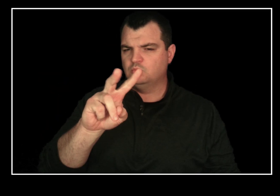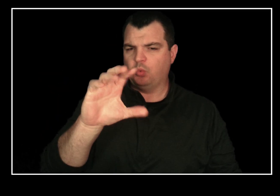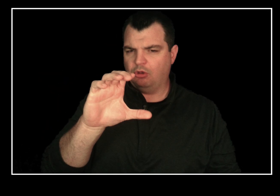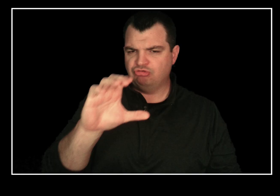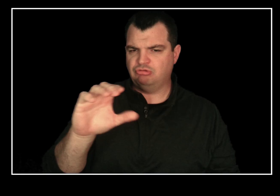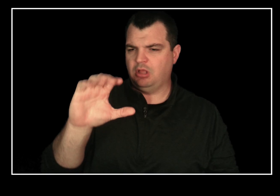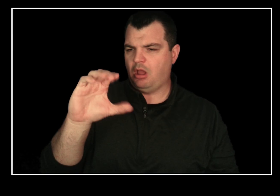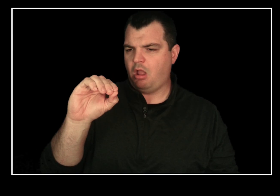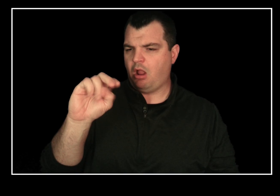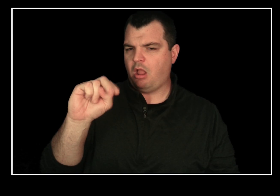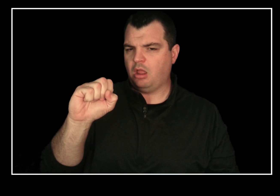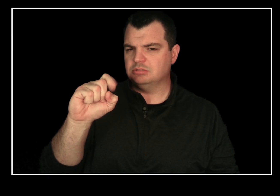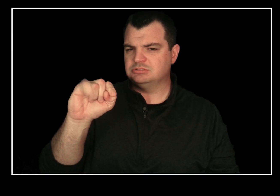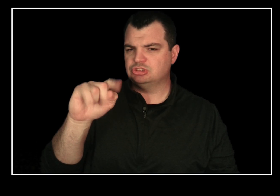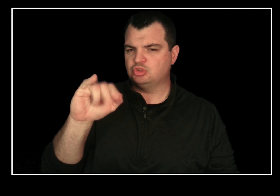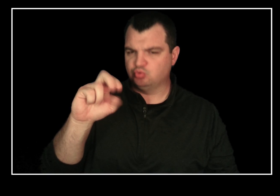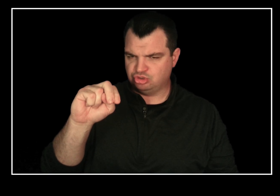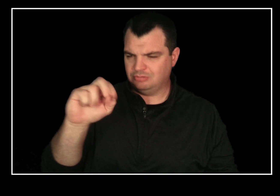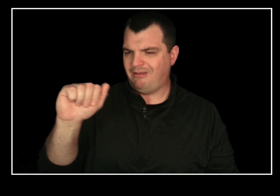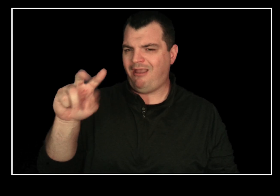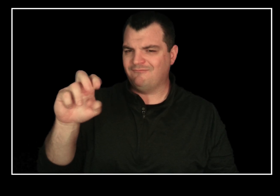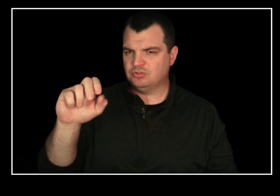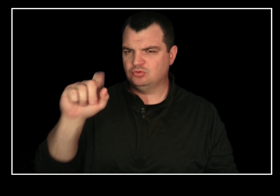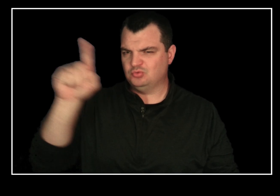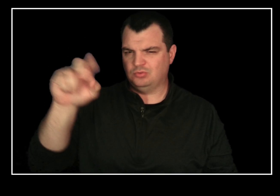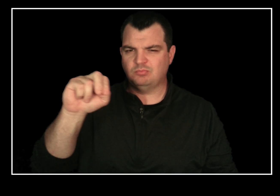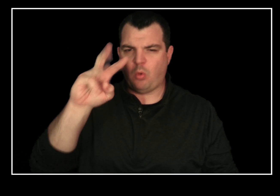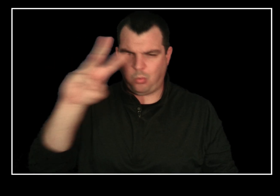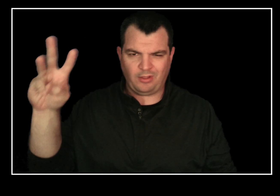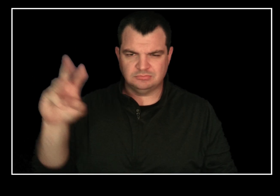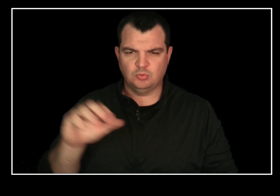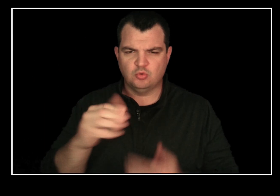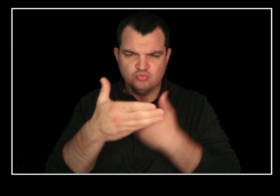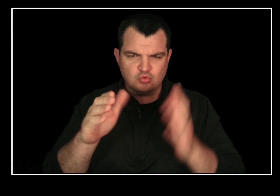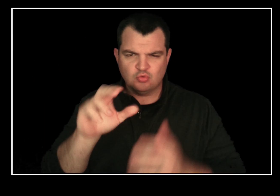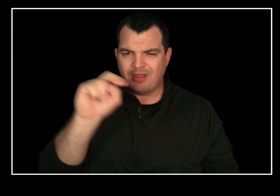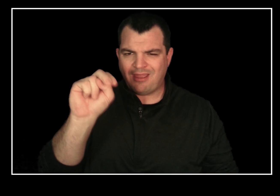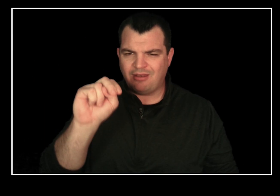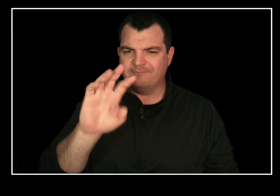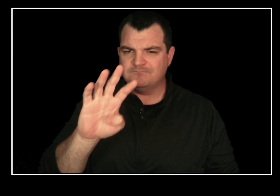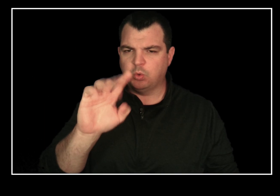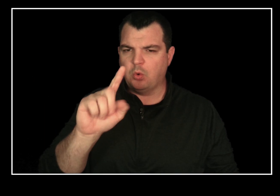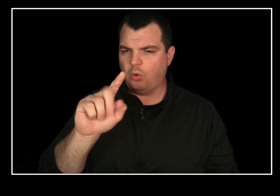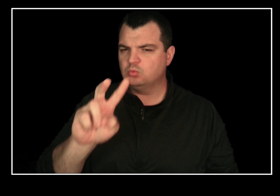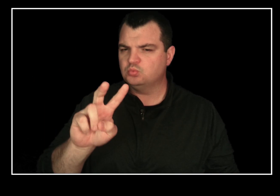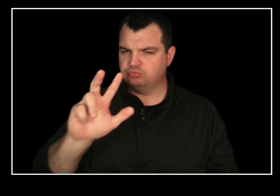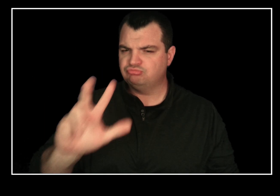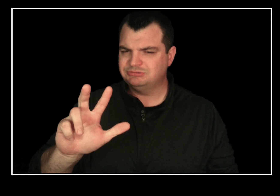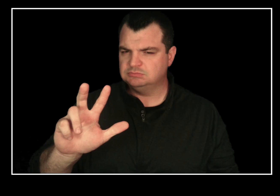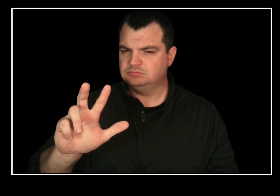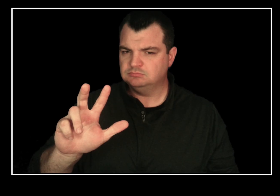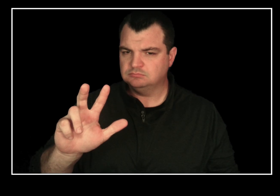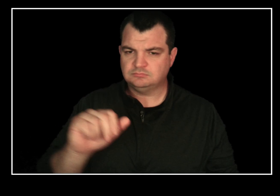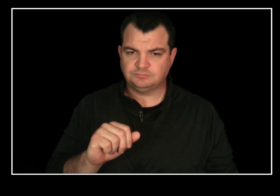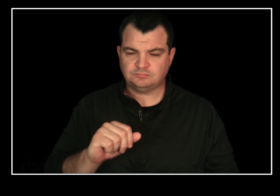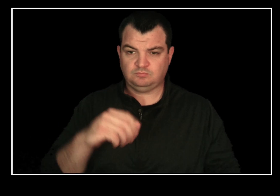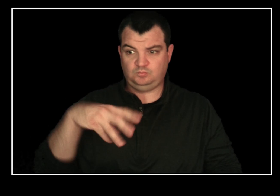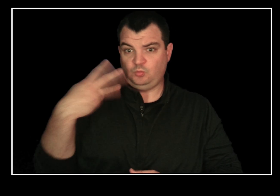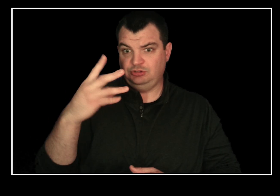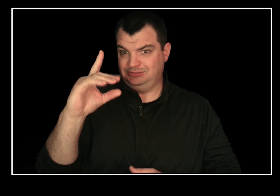Labor, 200 Constitution Avenue, NW, Room